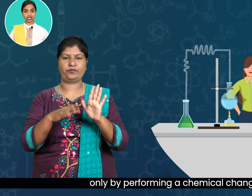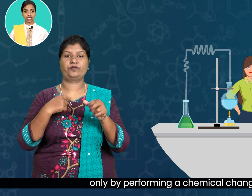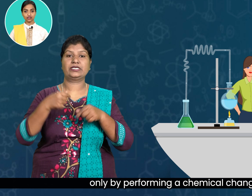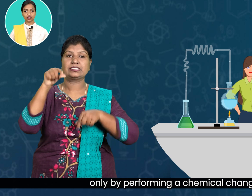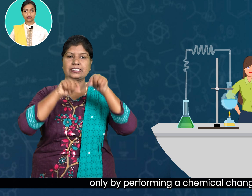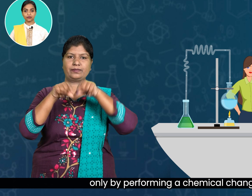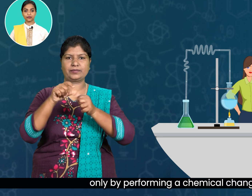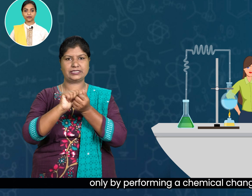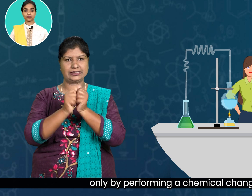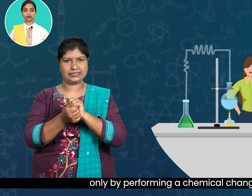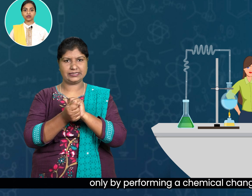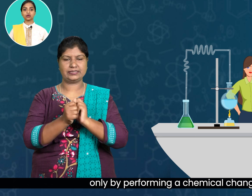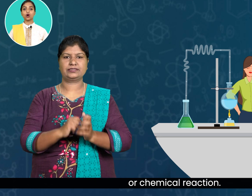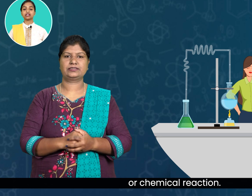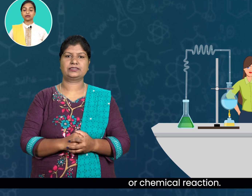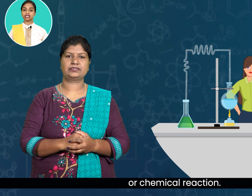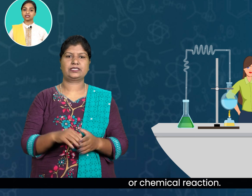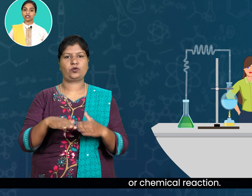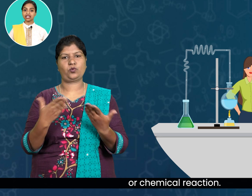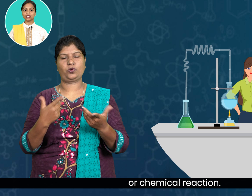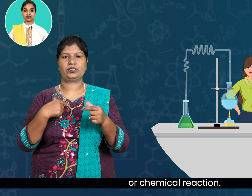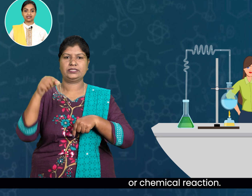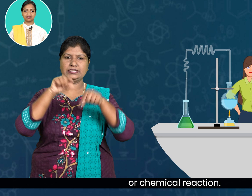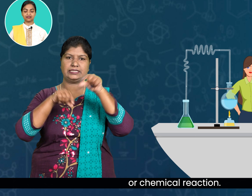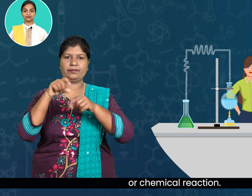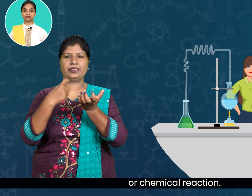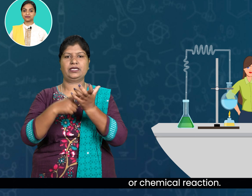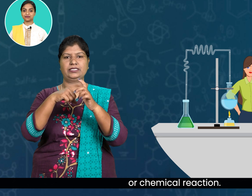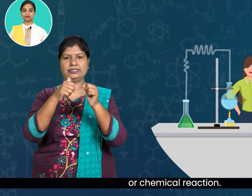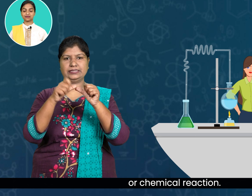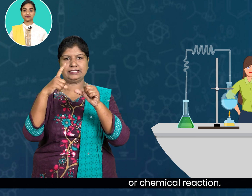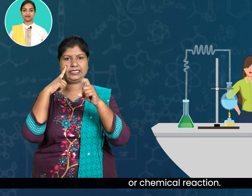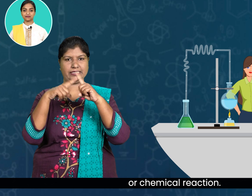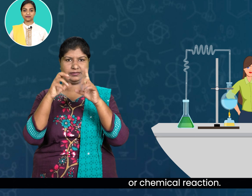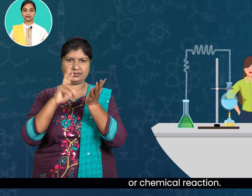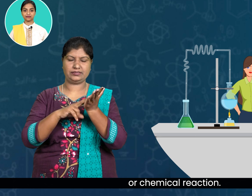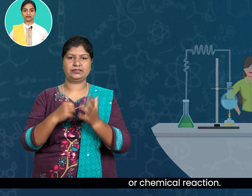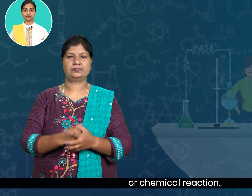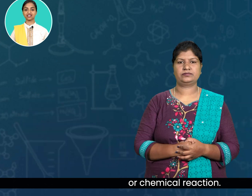chemical change or chemical reaction.